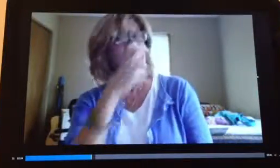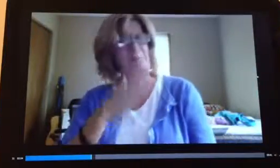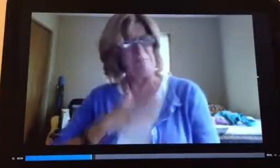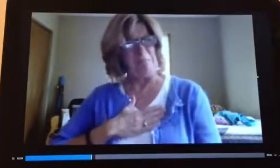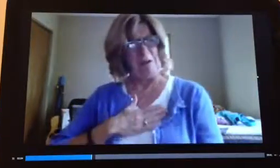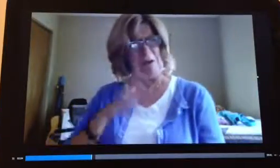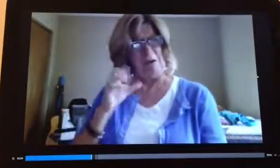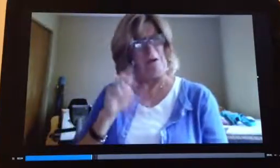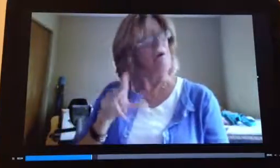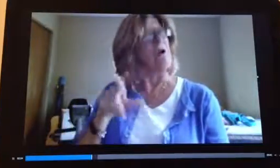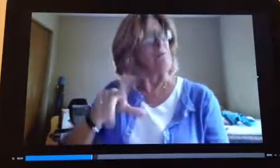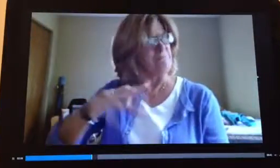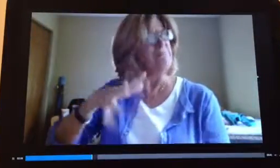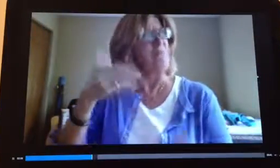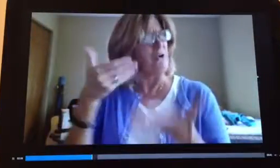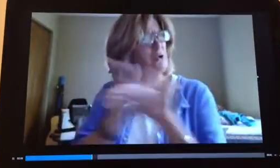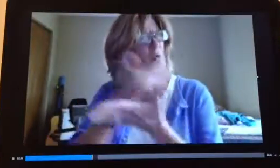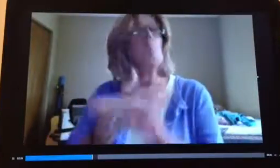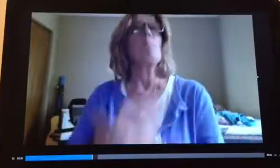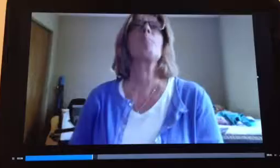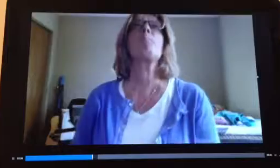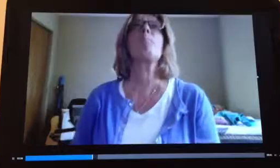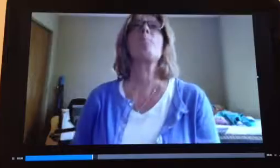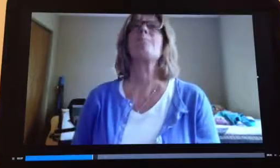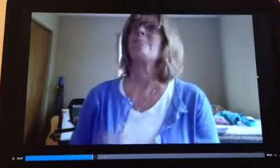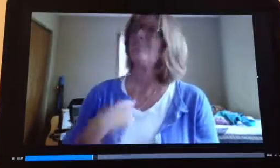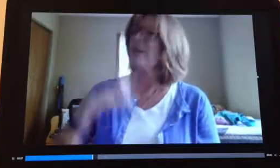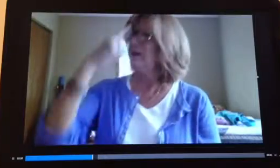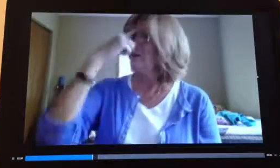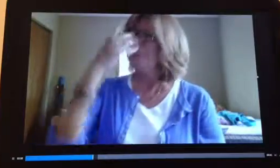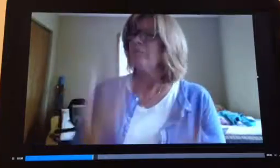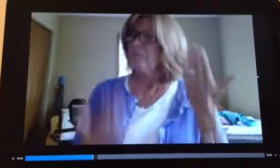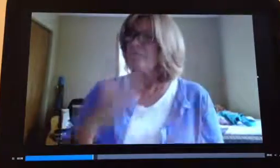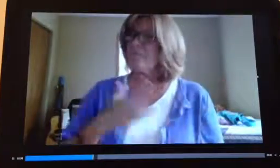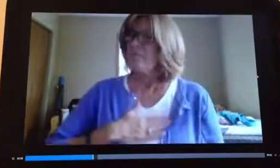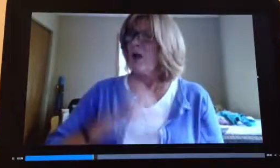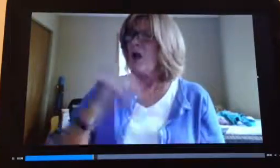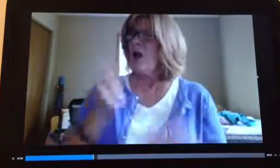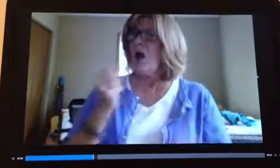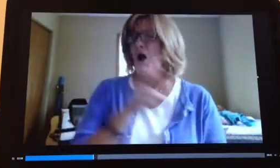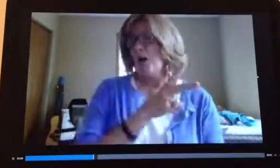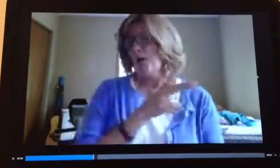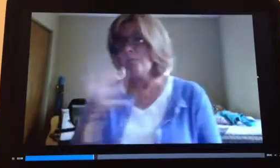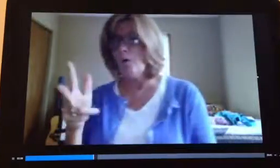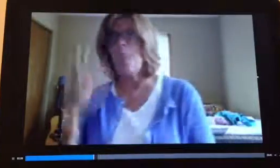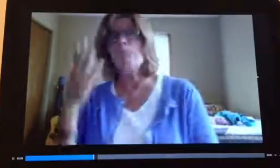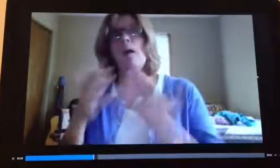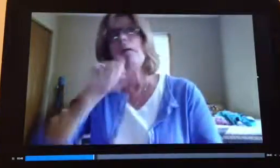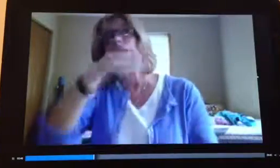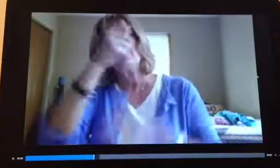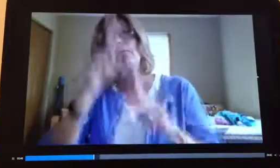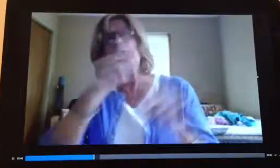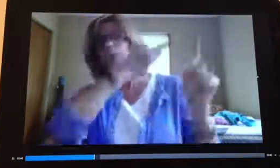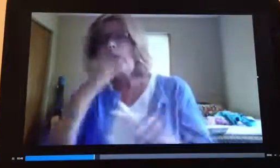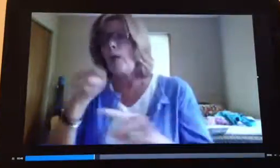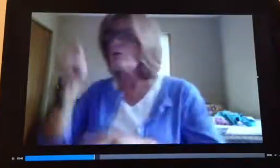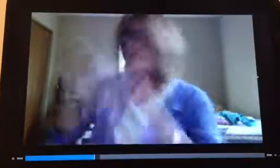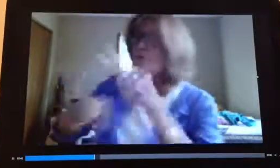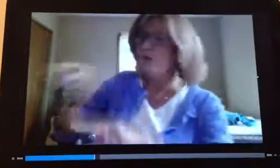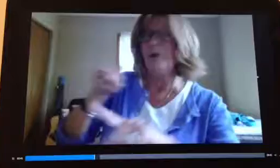Accord. But it's recent. It's kind of new, so I didn't think there would be really anything wrong with it. But